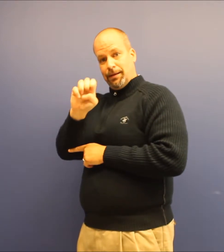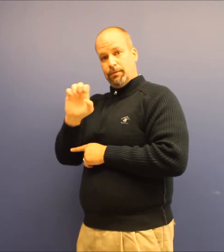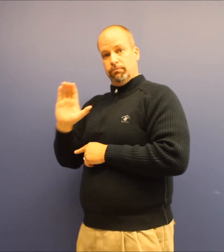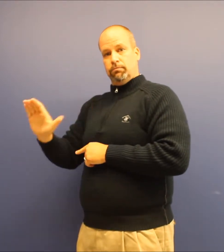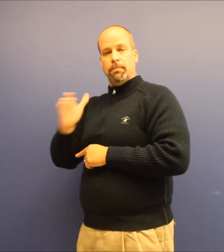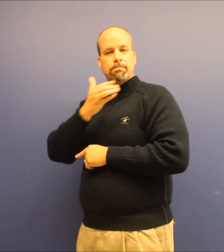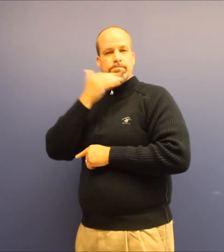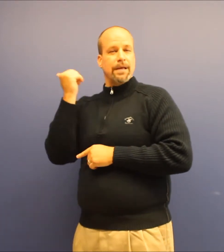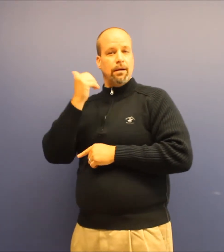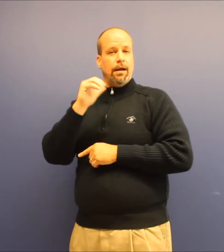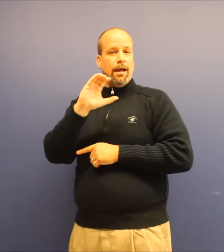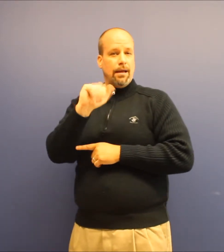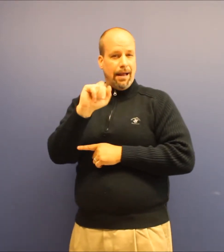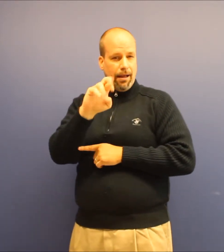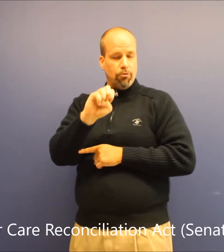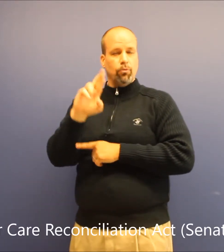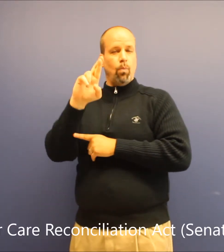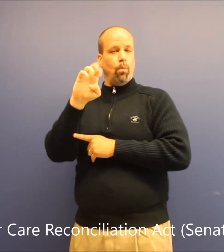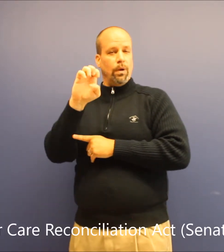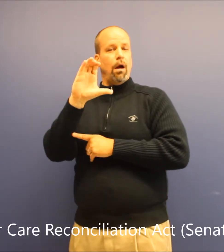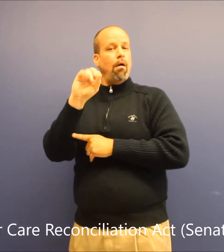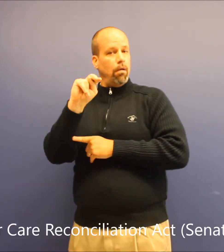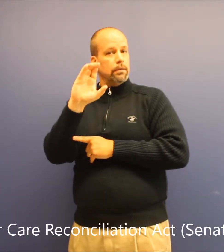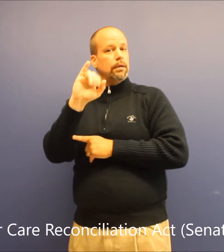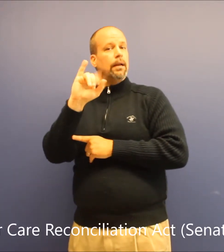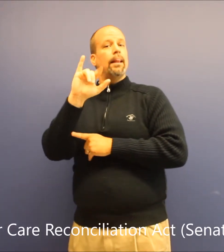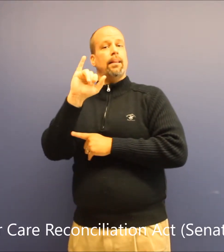For the Senate bill, the Better Care Reconciliation Act,